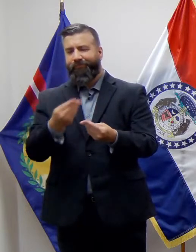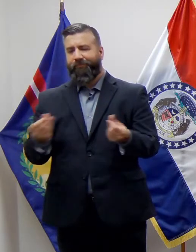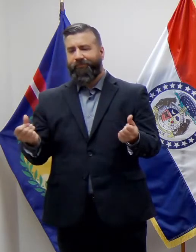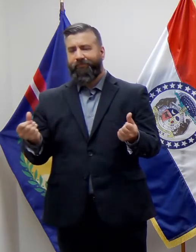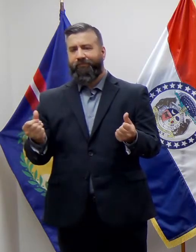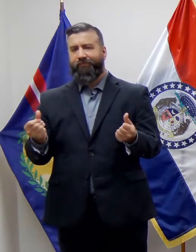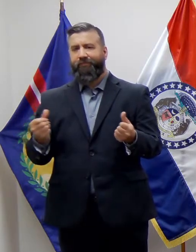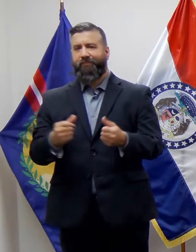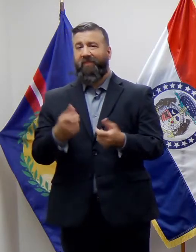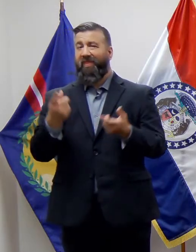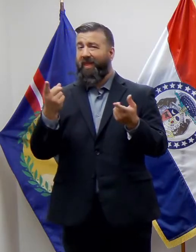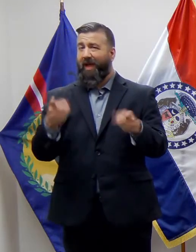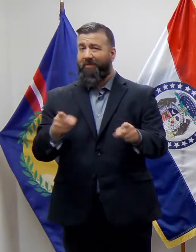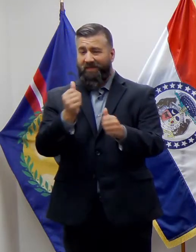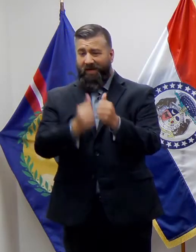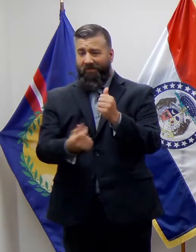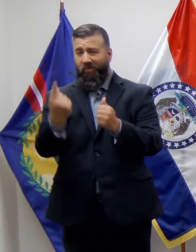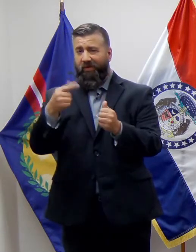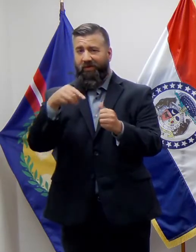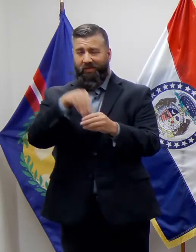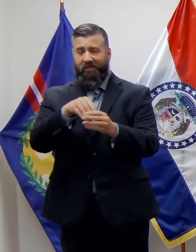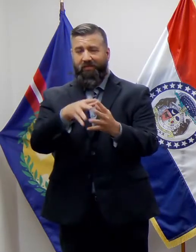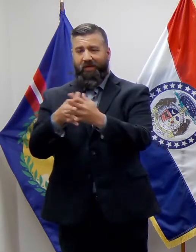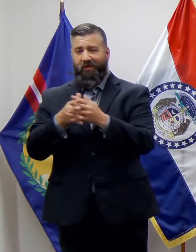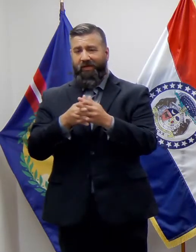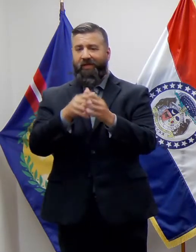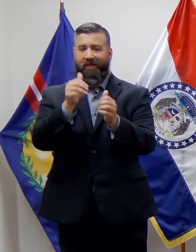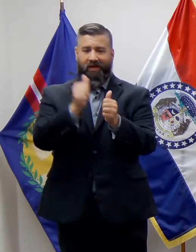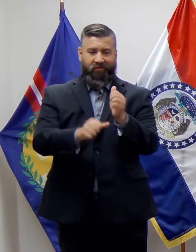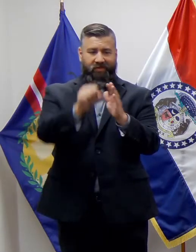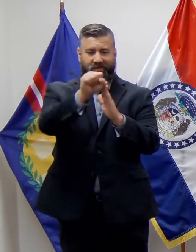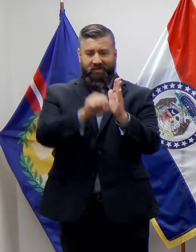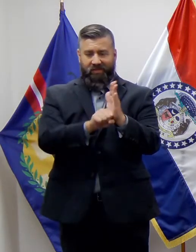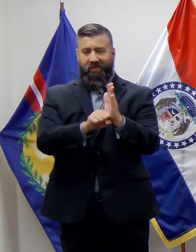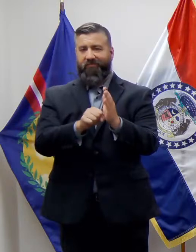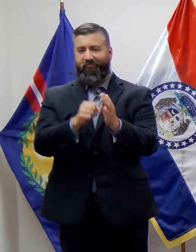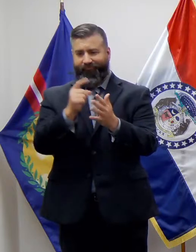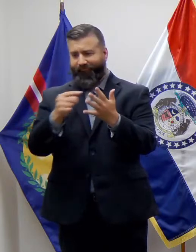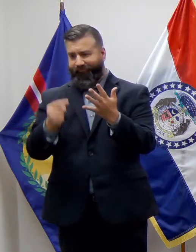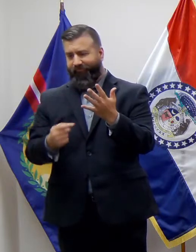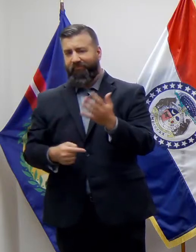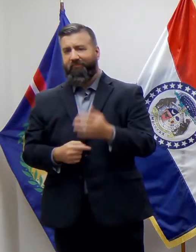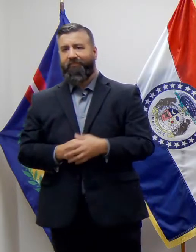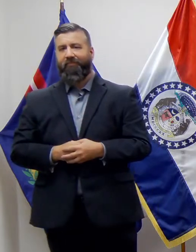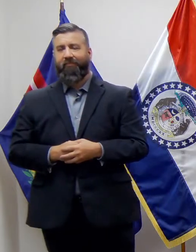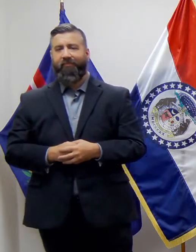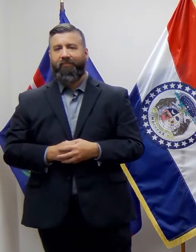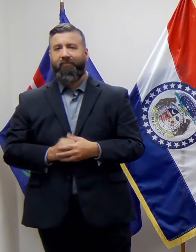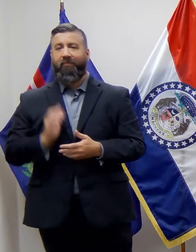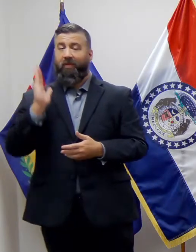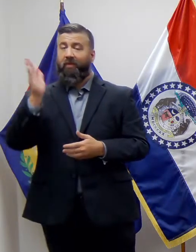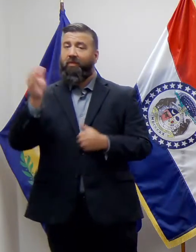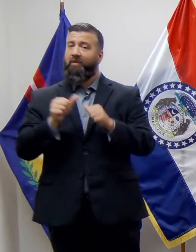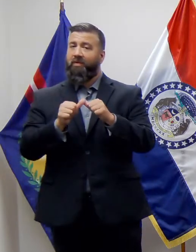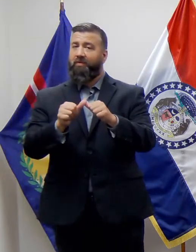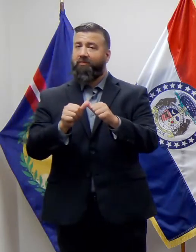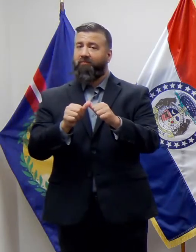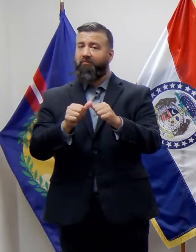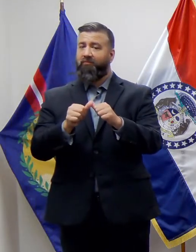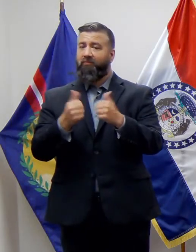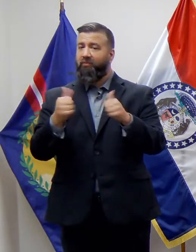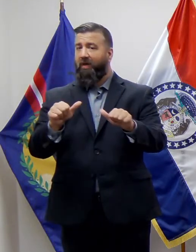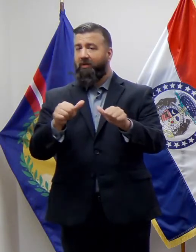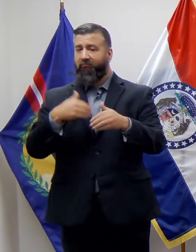Louis County. That happens every place in the country, in every state, in every local region. And we'll try and move the court along as fast